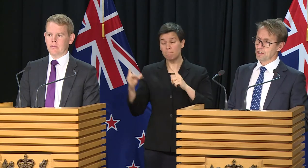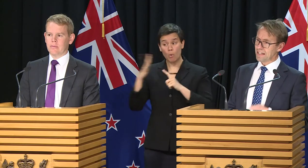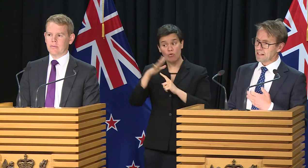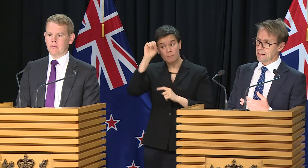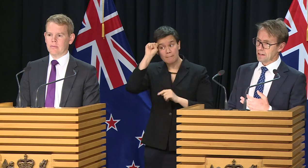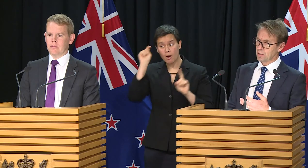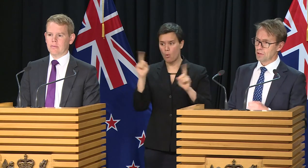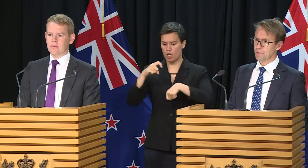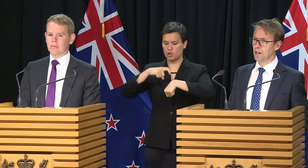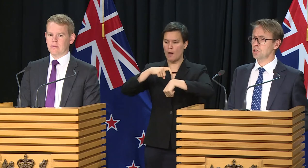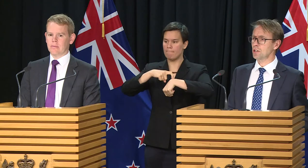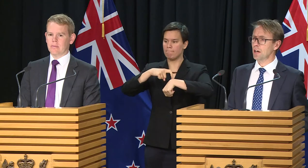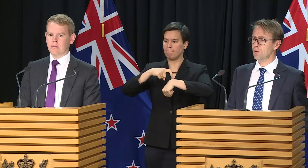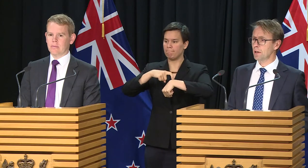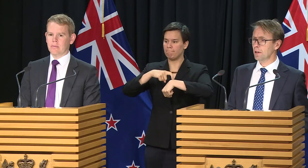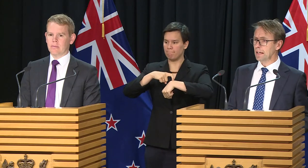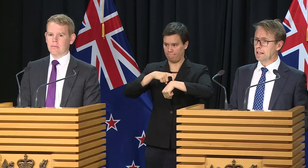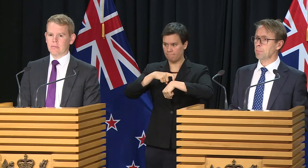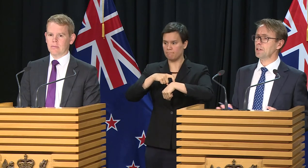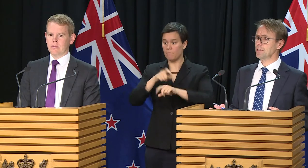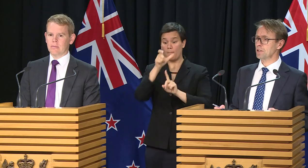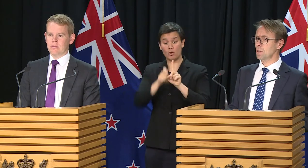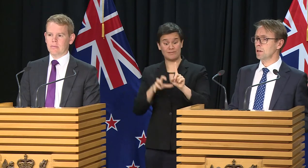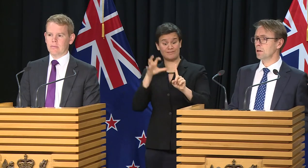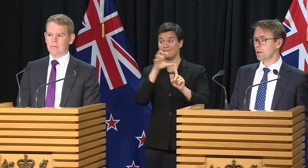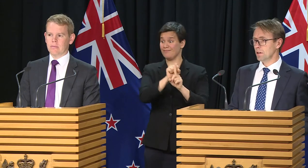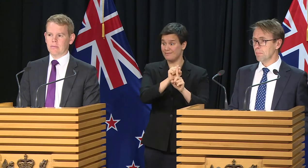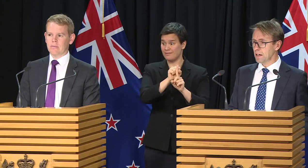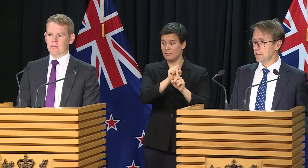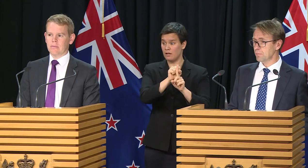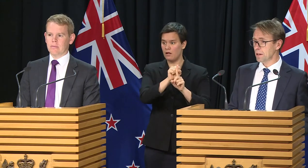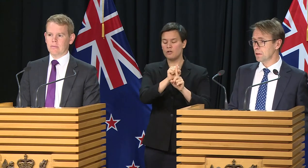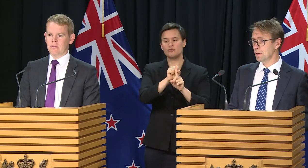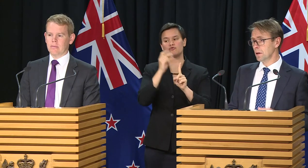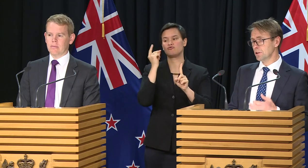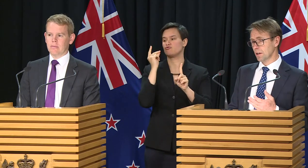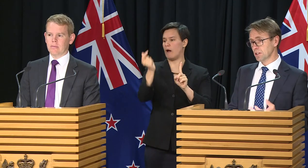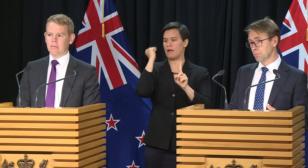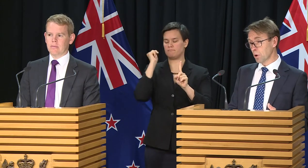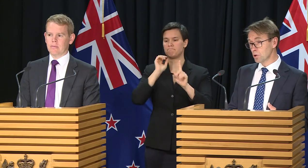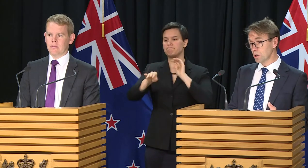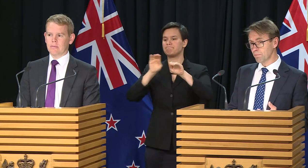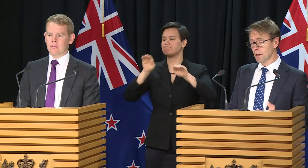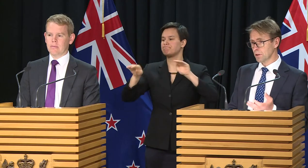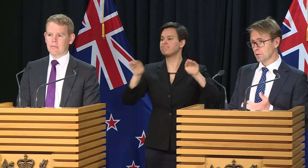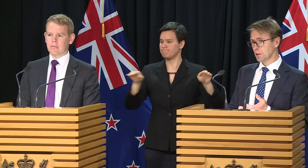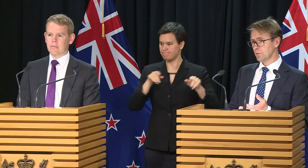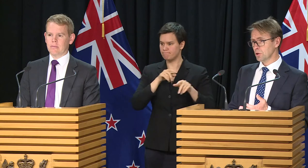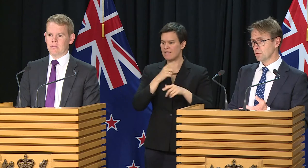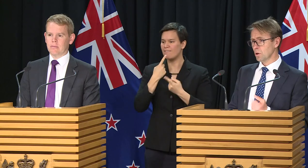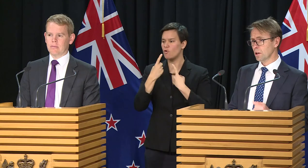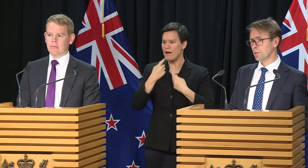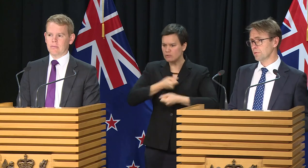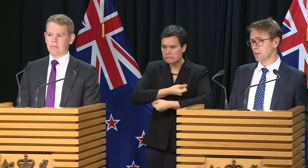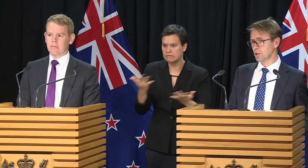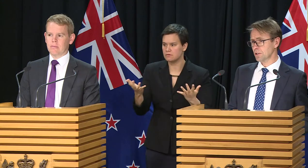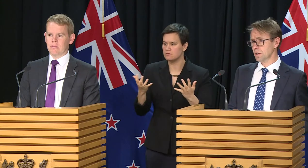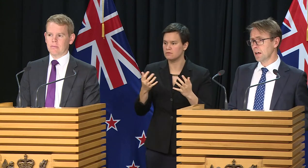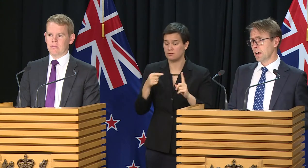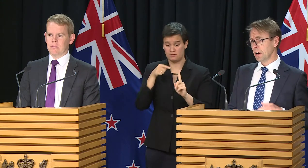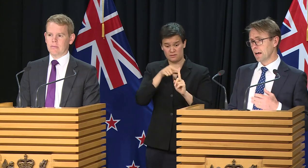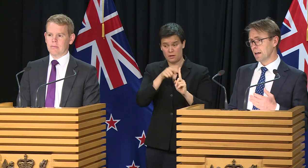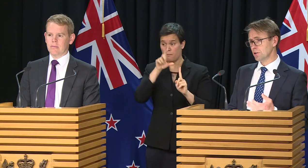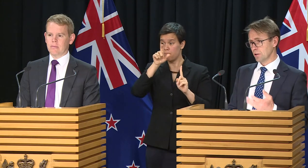we want to get the notification out around any places where there may have been some exposure to the individual while they're